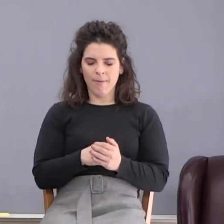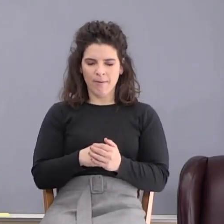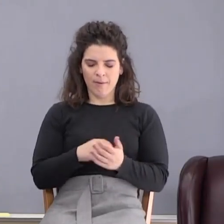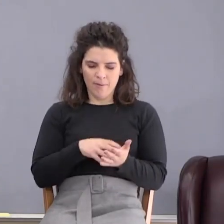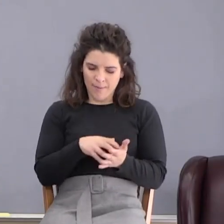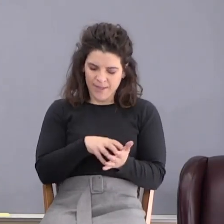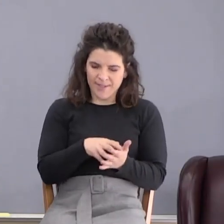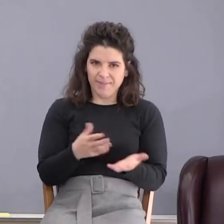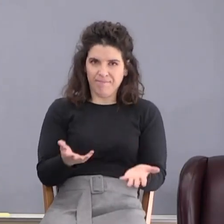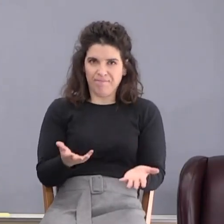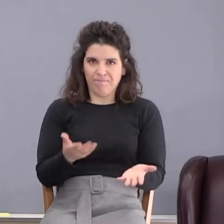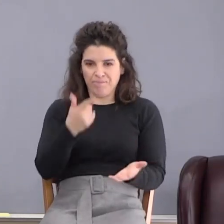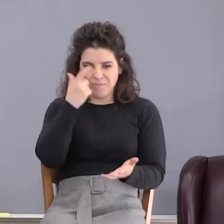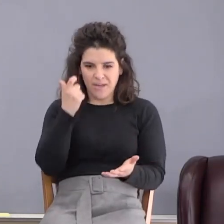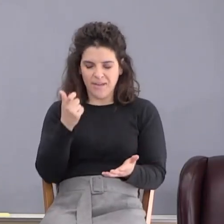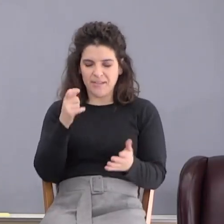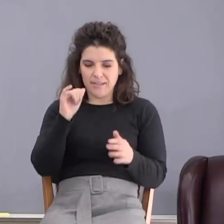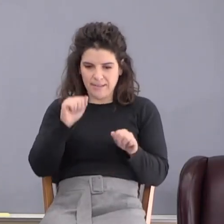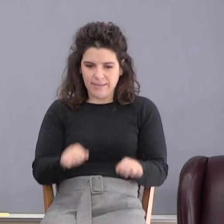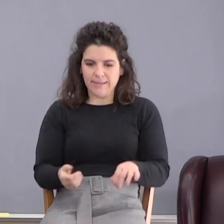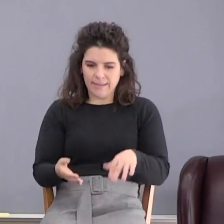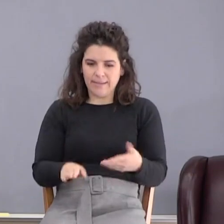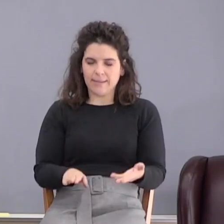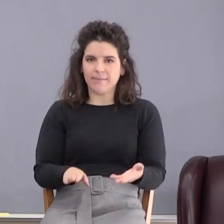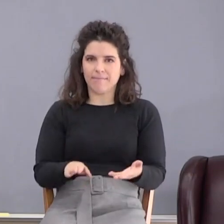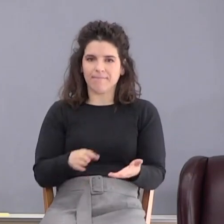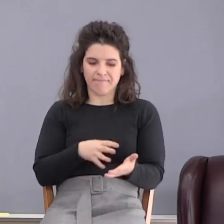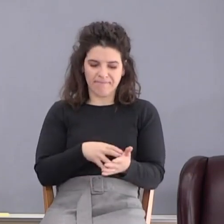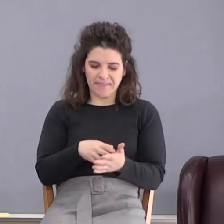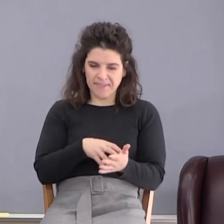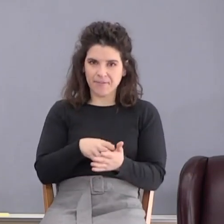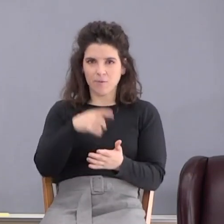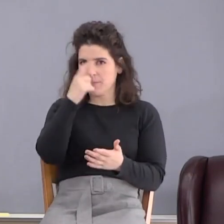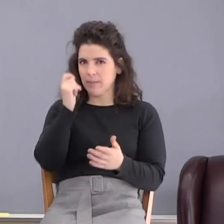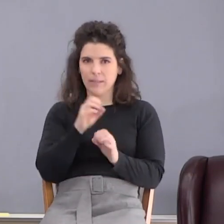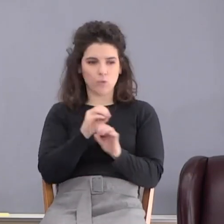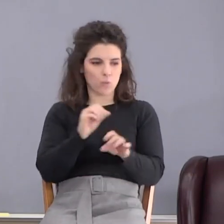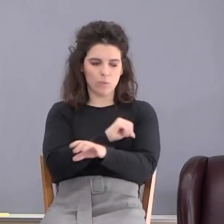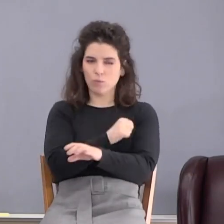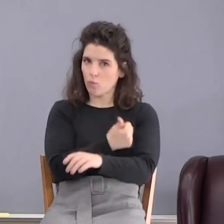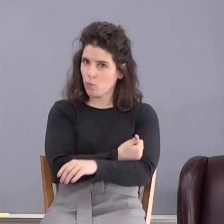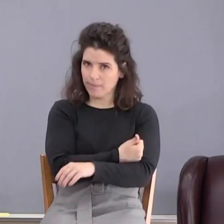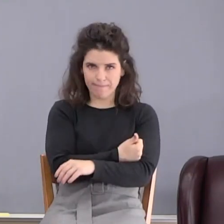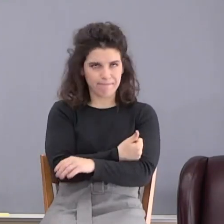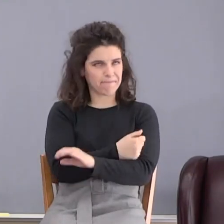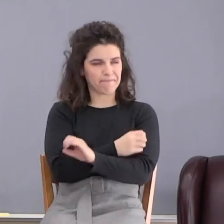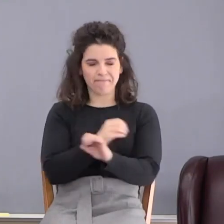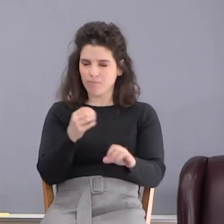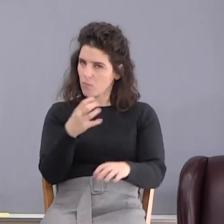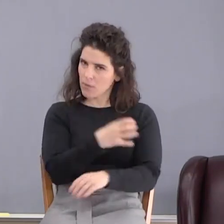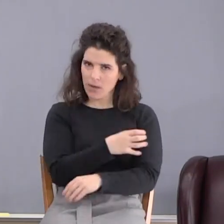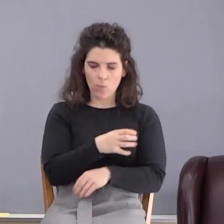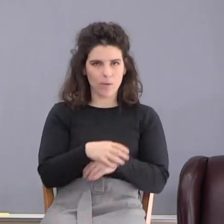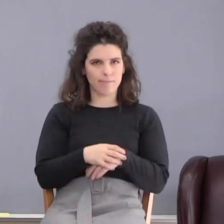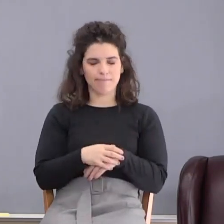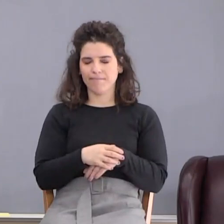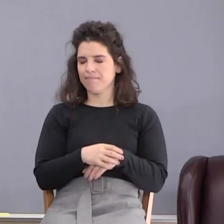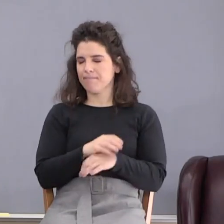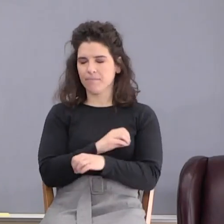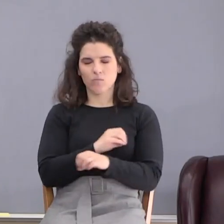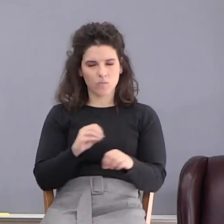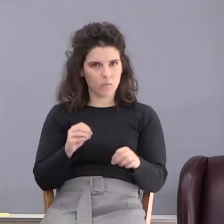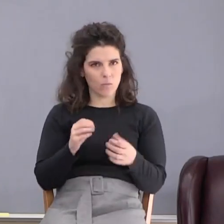It's weak because it's subject to death. It's weak because it has no authority. It has no power. It has